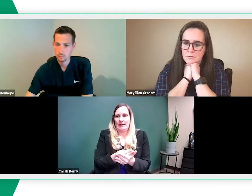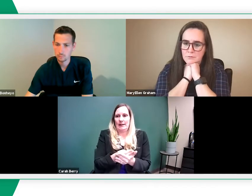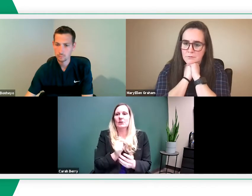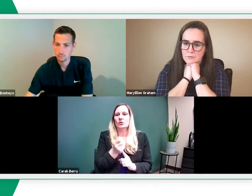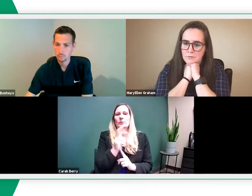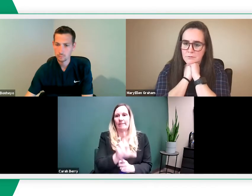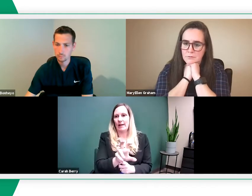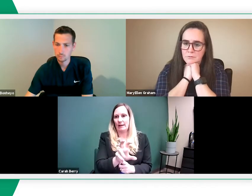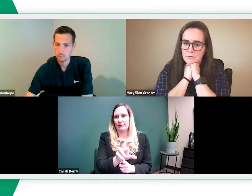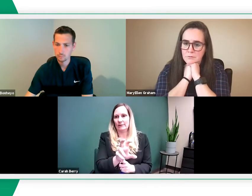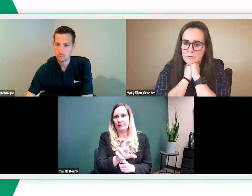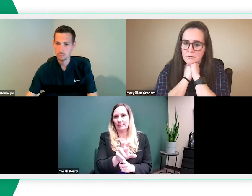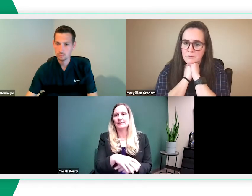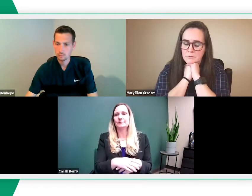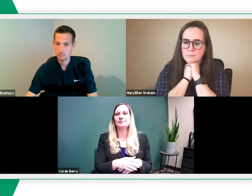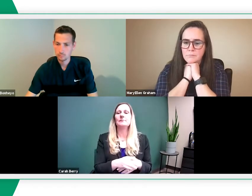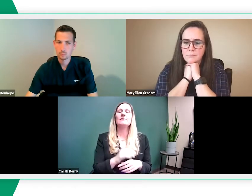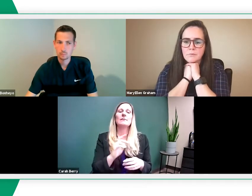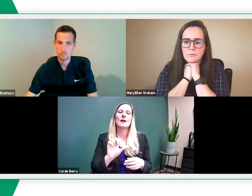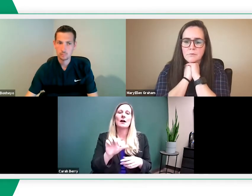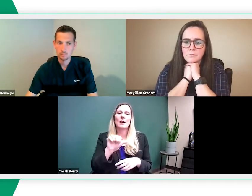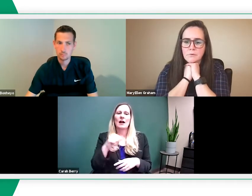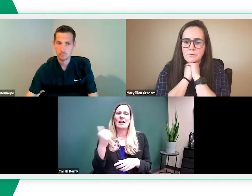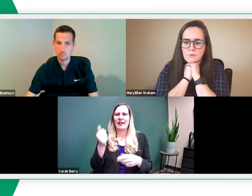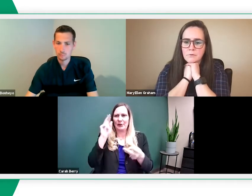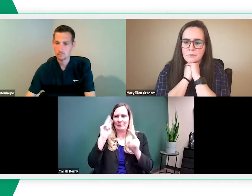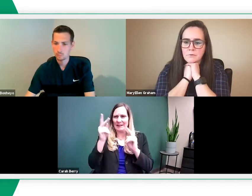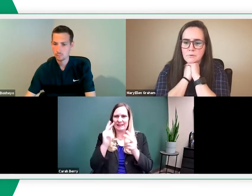started with a financial advisor before you actually have money to invest.